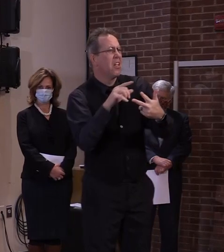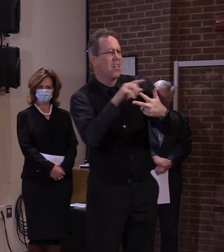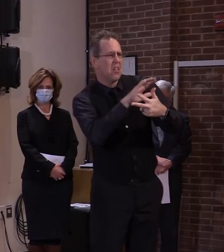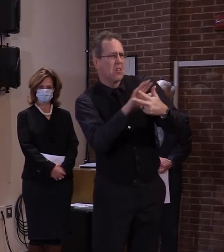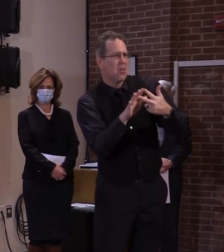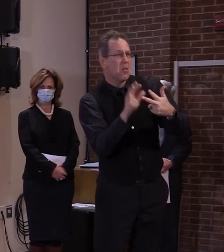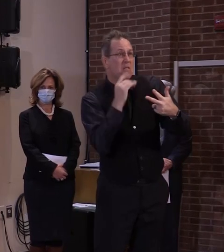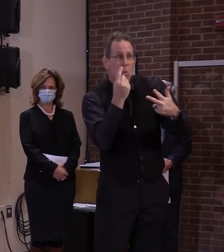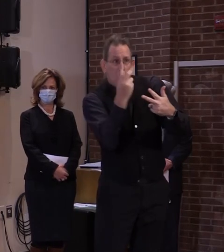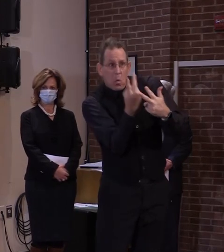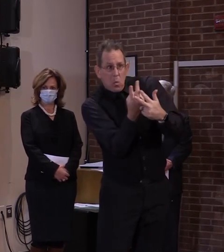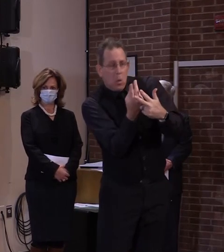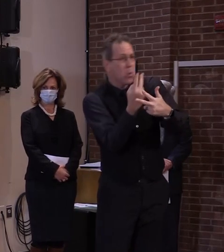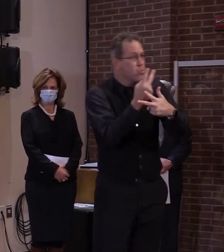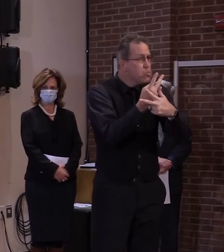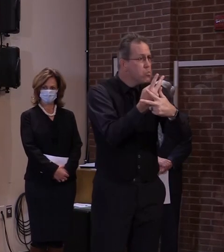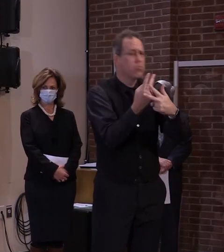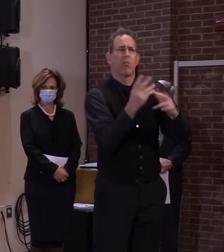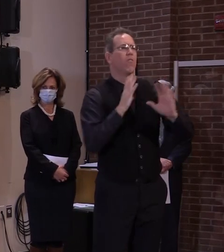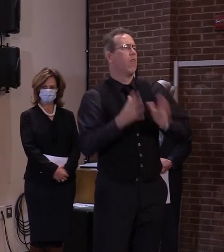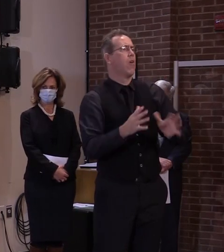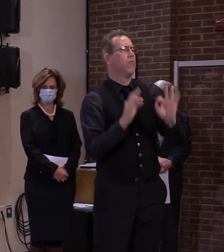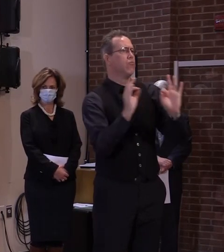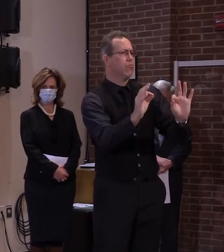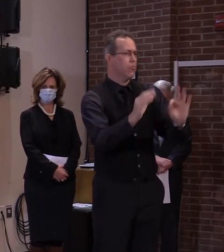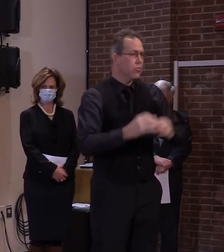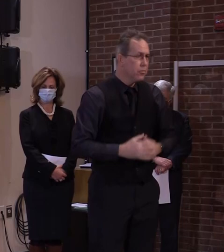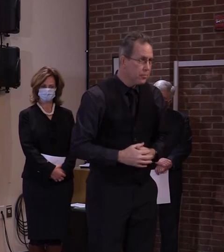employers, last week,